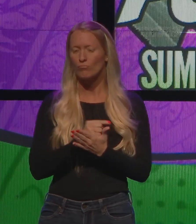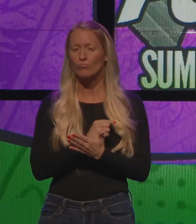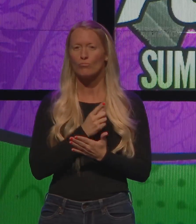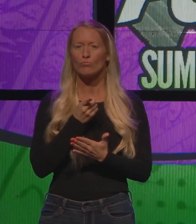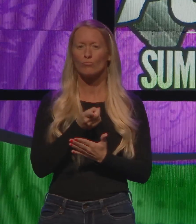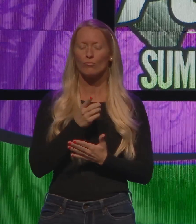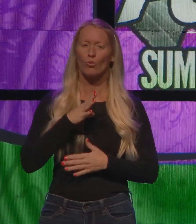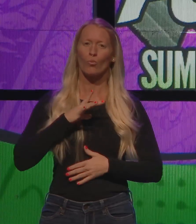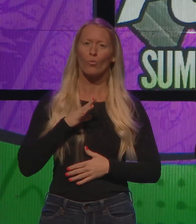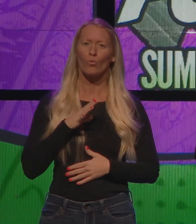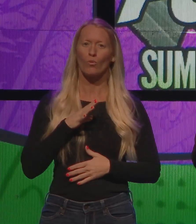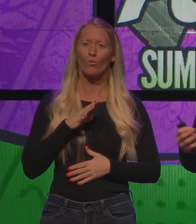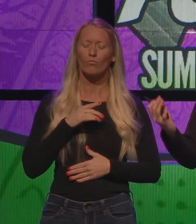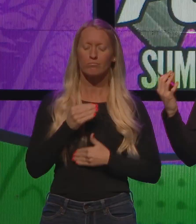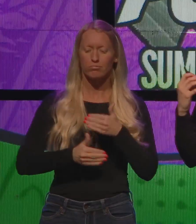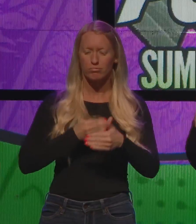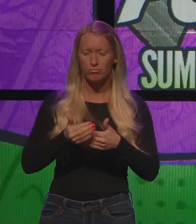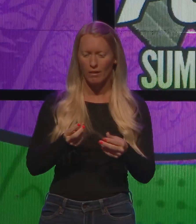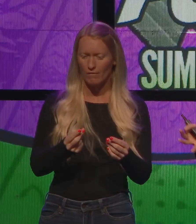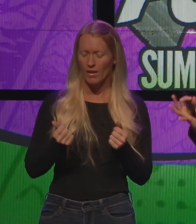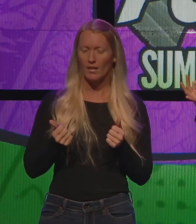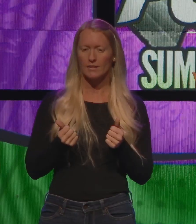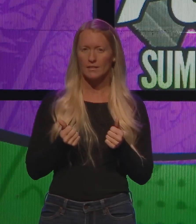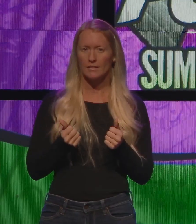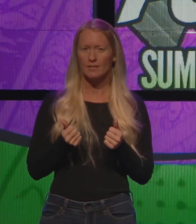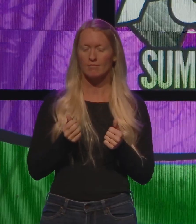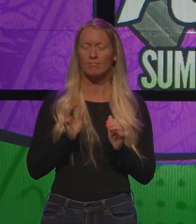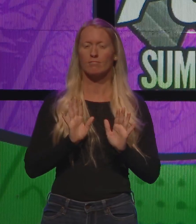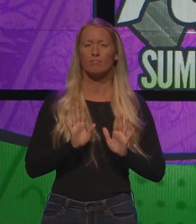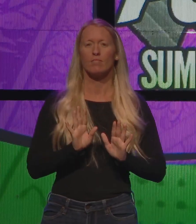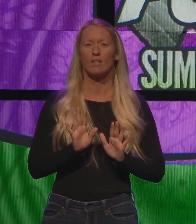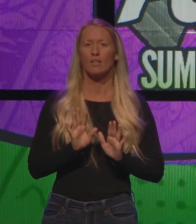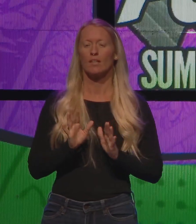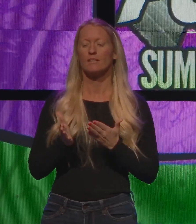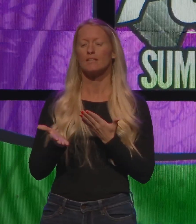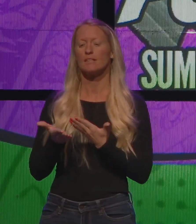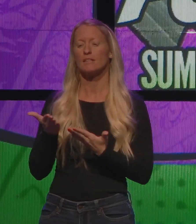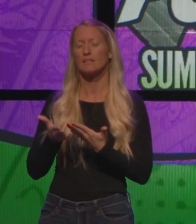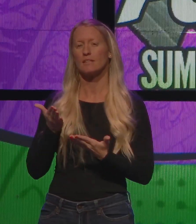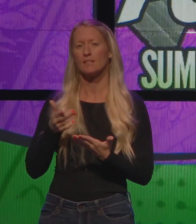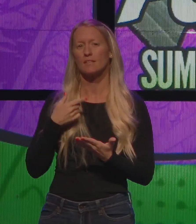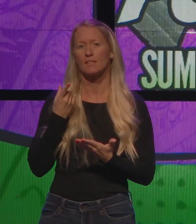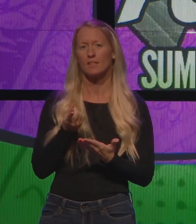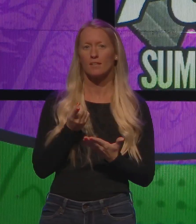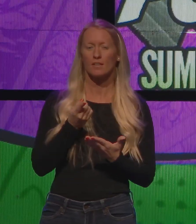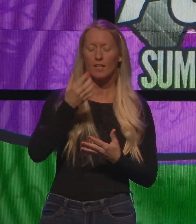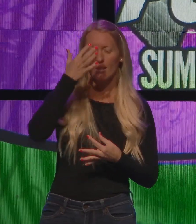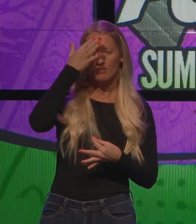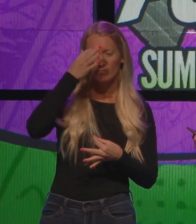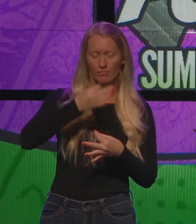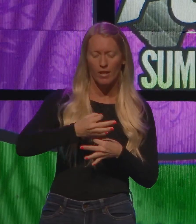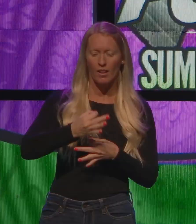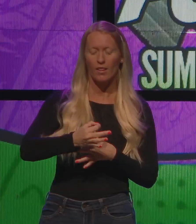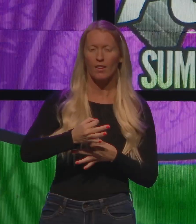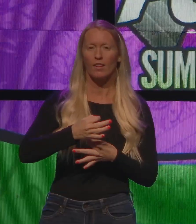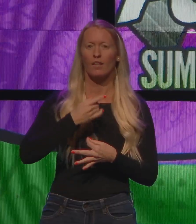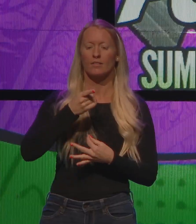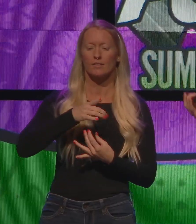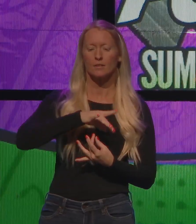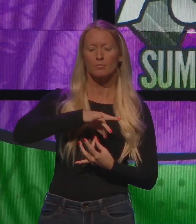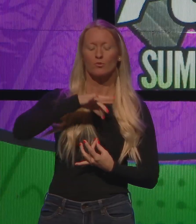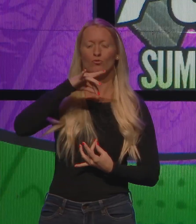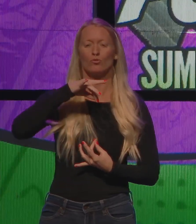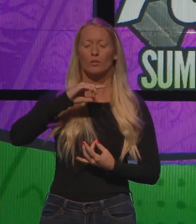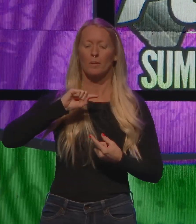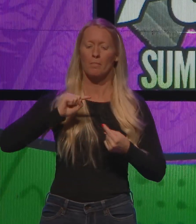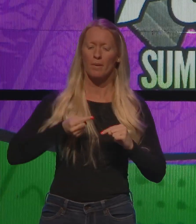it's easy in the midst of the complexity of faith and spirituality and pain and all of that to